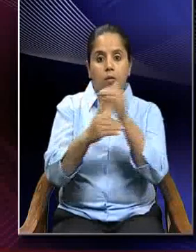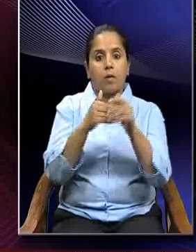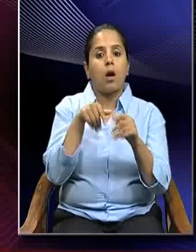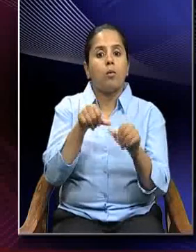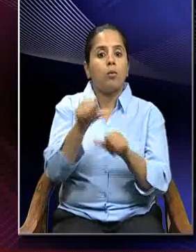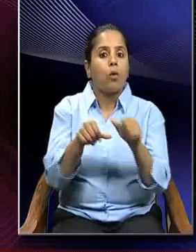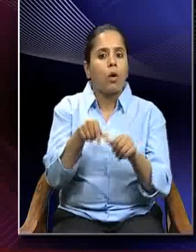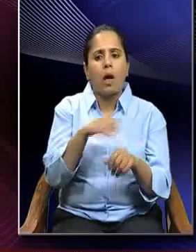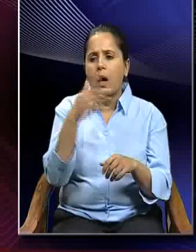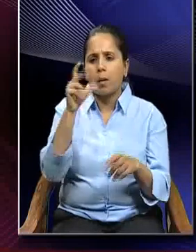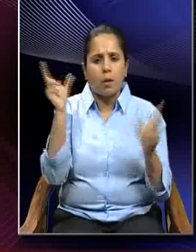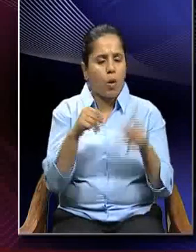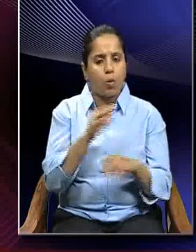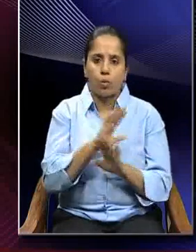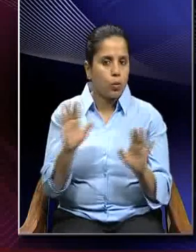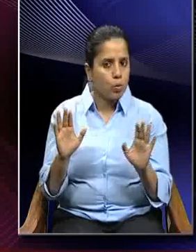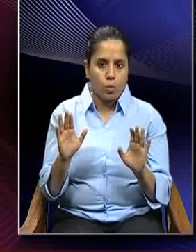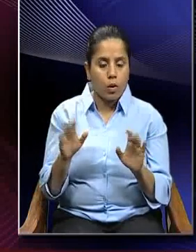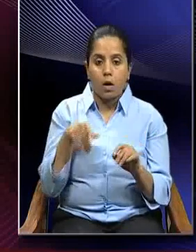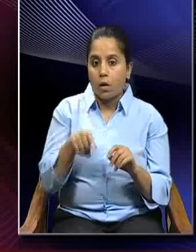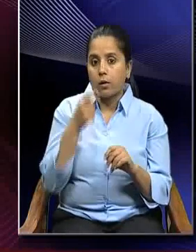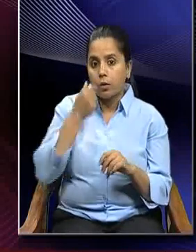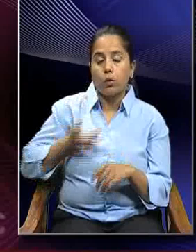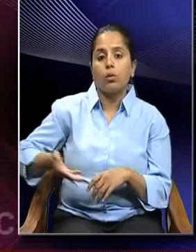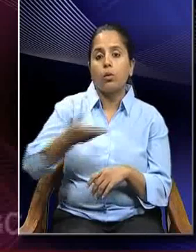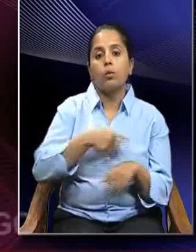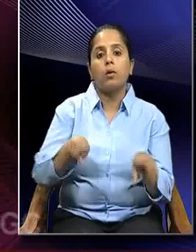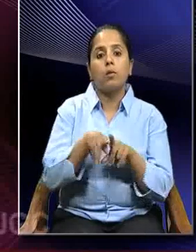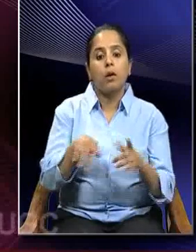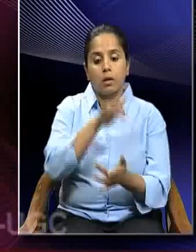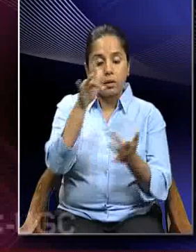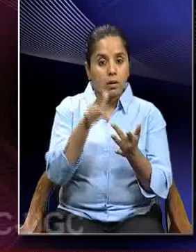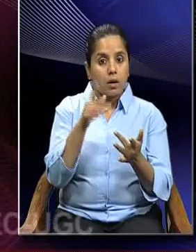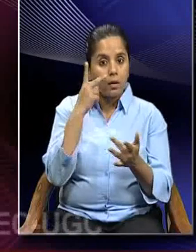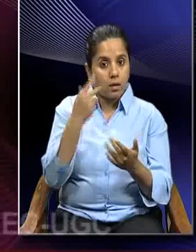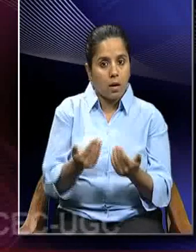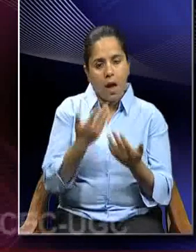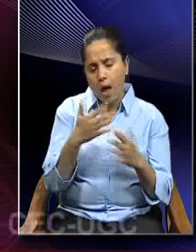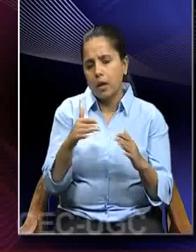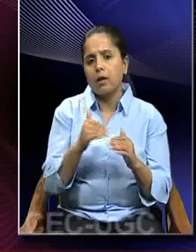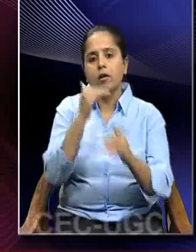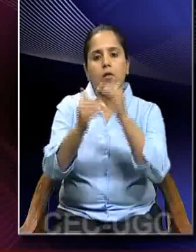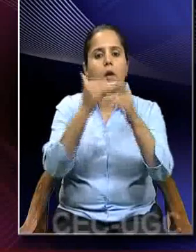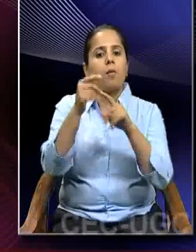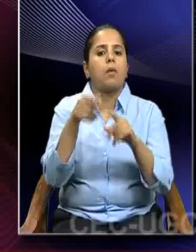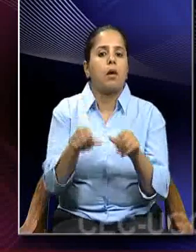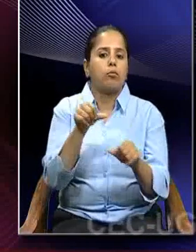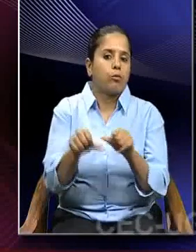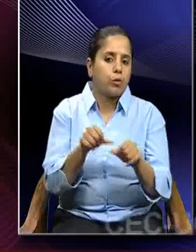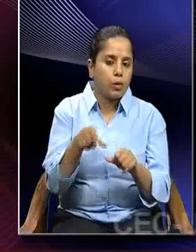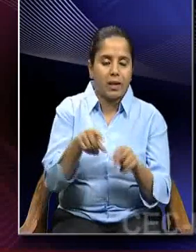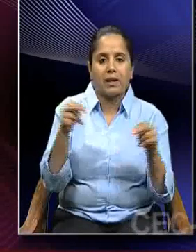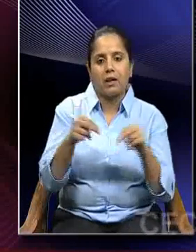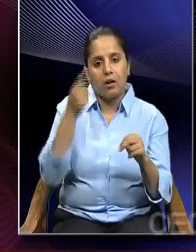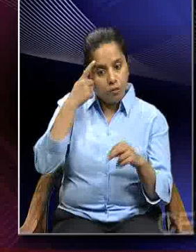deny. We all know that human beings are central to any development process, and there is a need